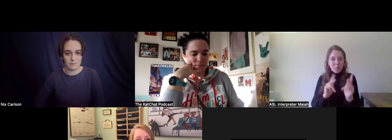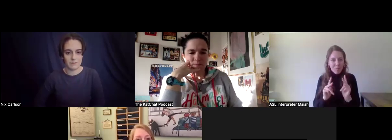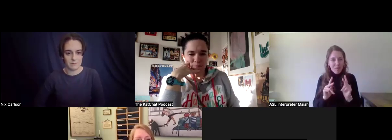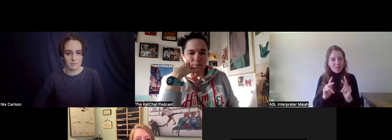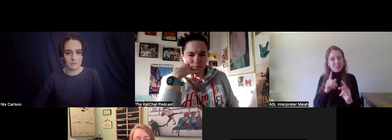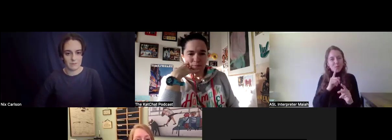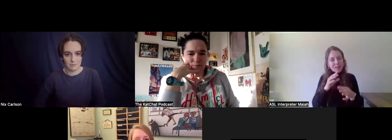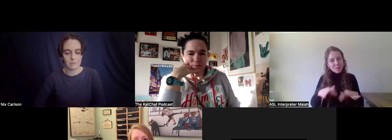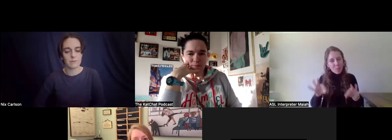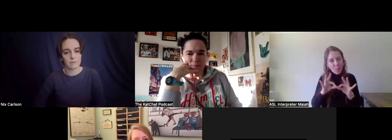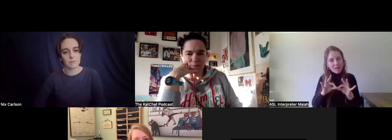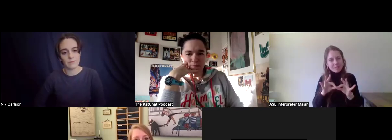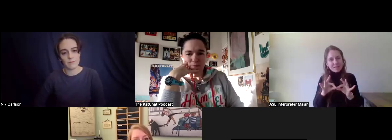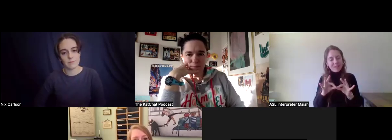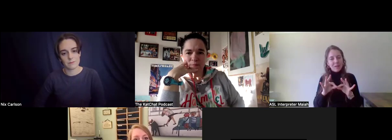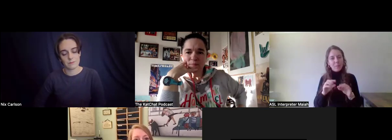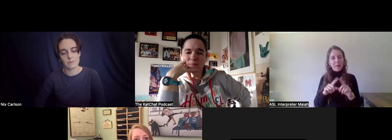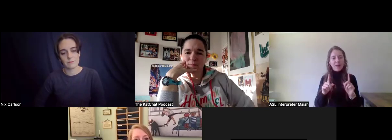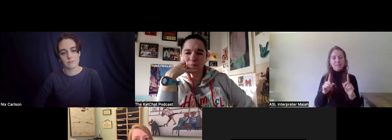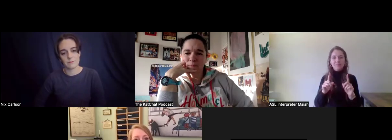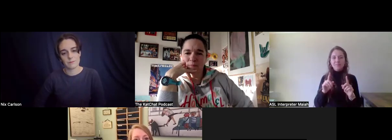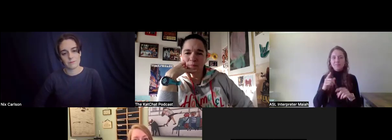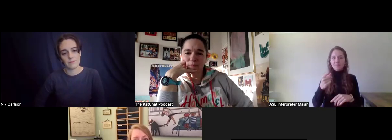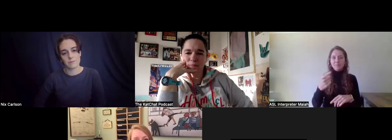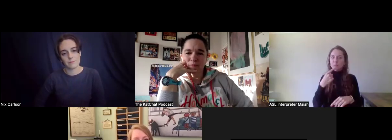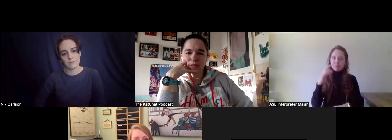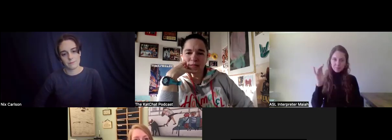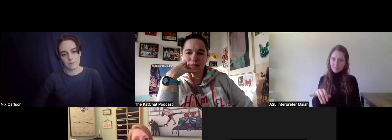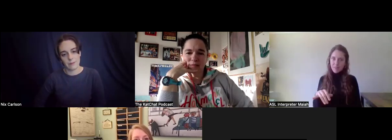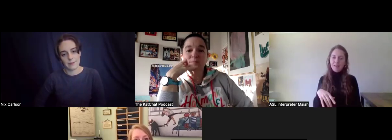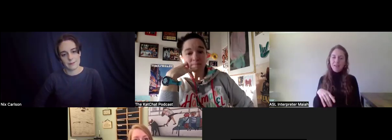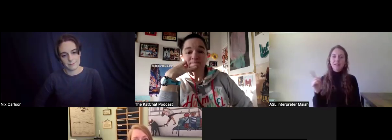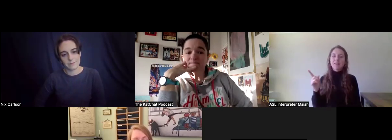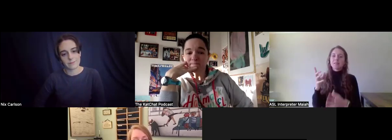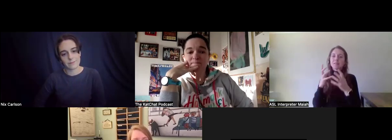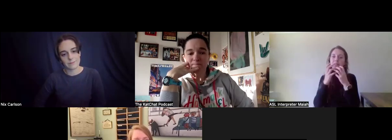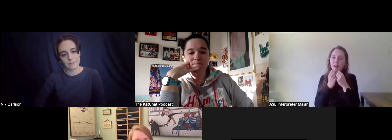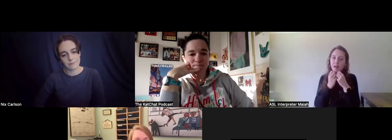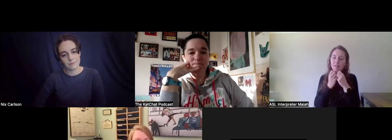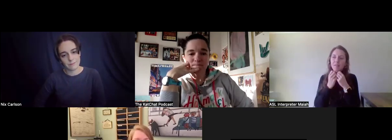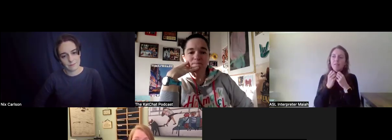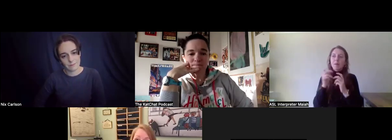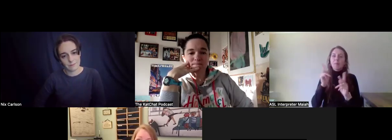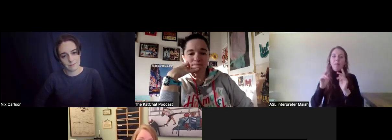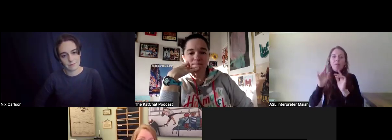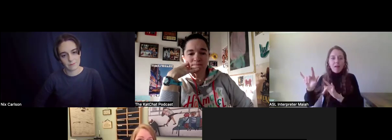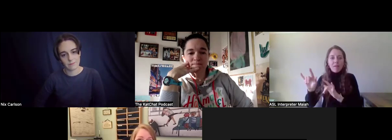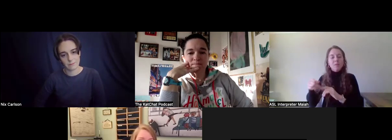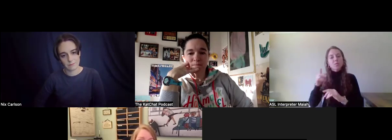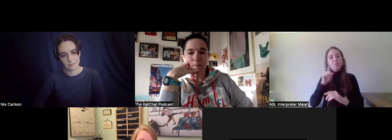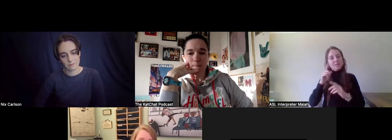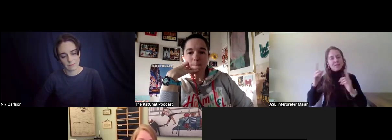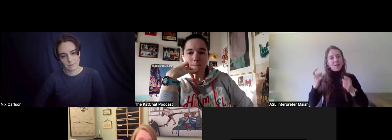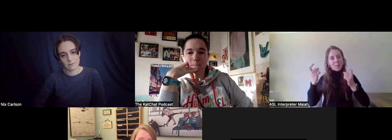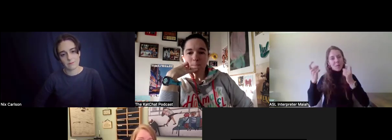But exactly what you said, that's where we landed. He's beloved, and it's a celebration of him. And